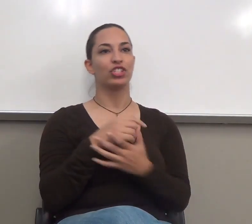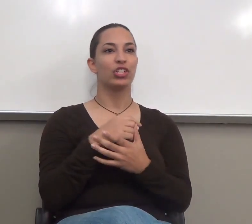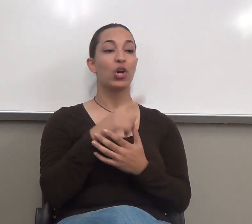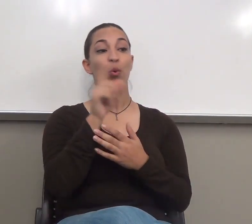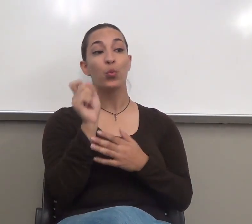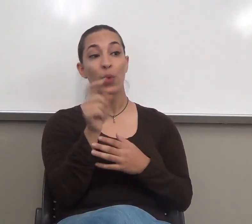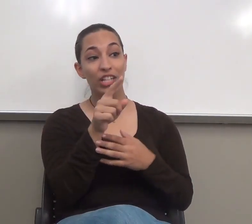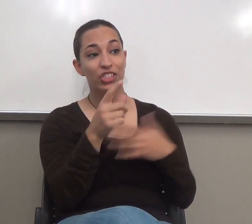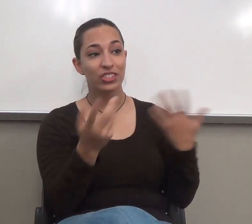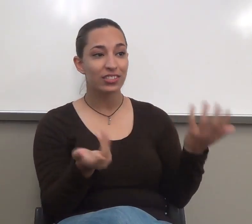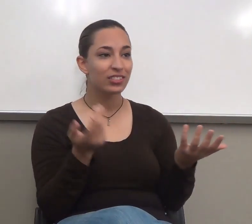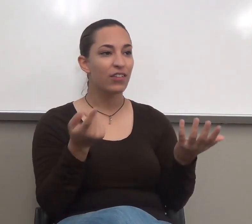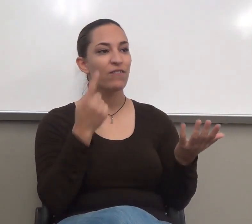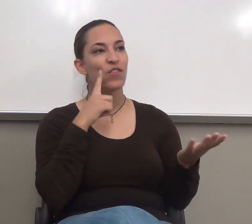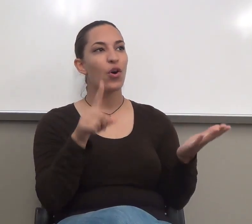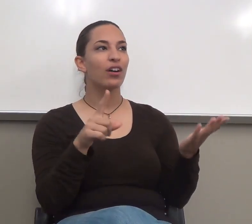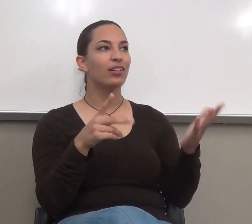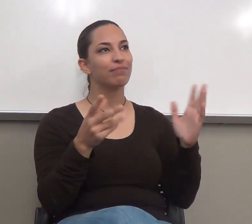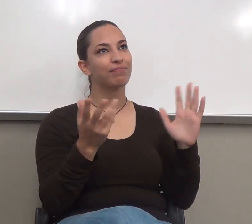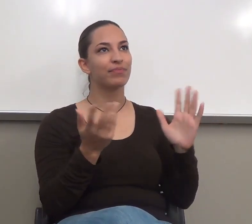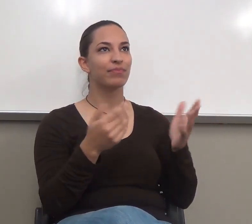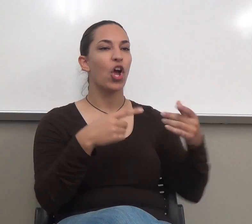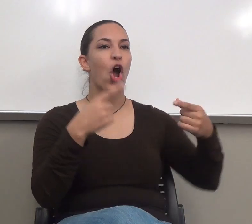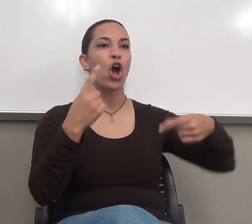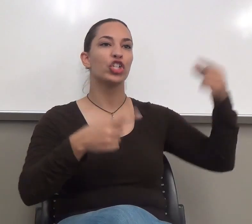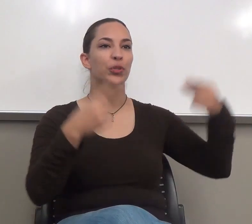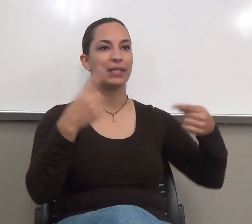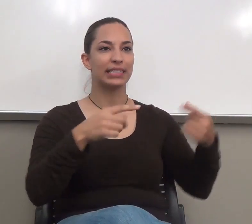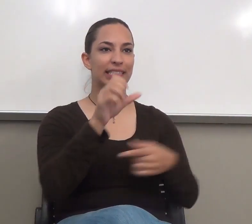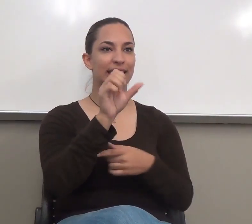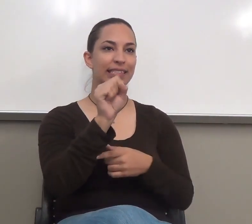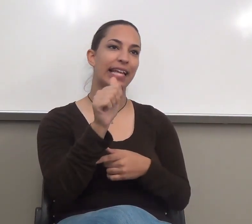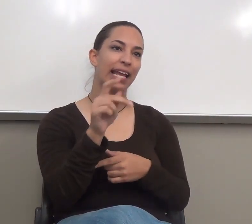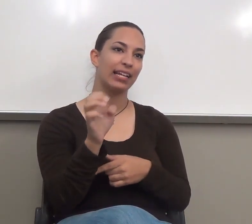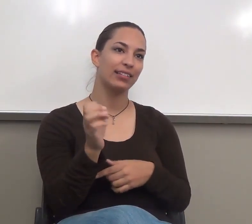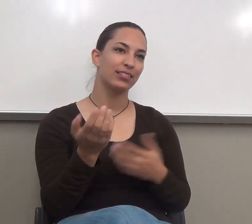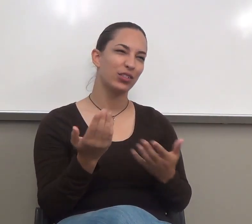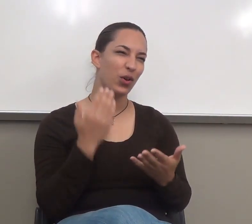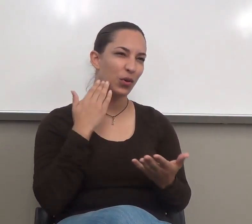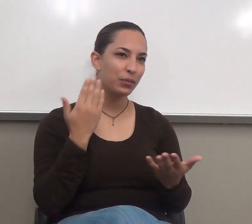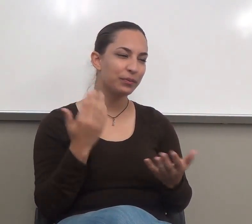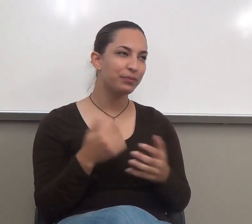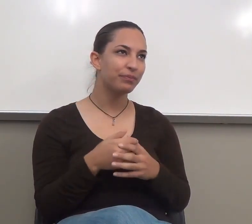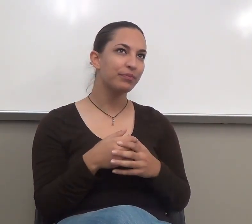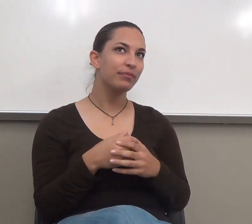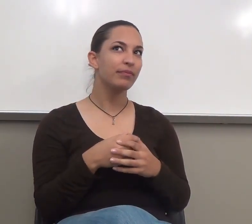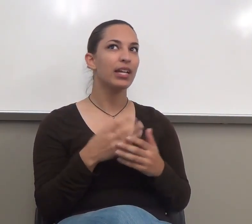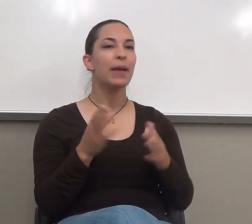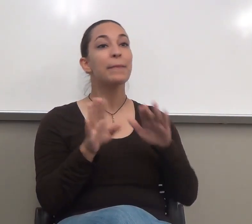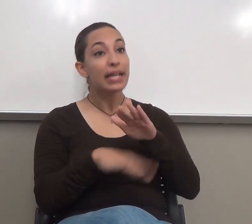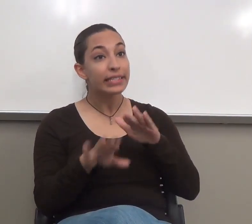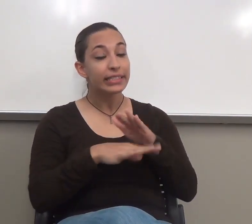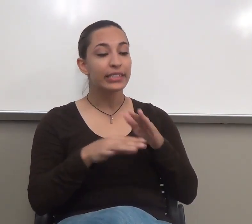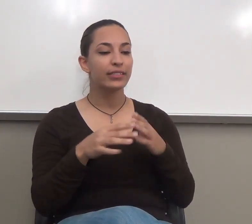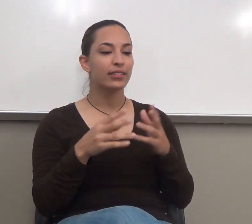there also. Okay, yeah, that it's already answered. Okay, the question has already been answered.